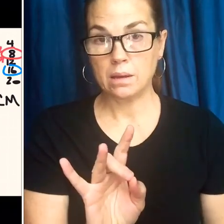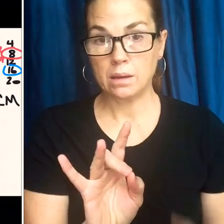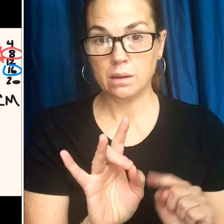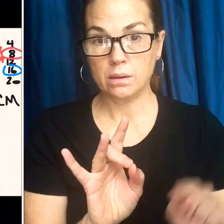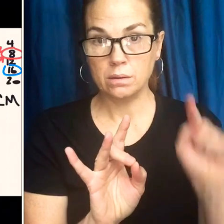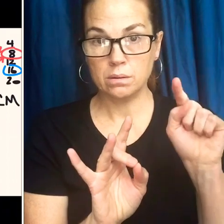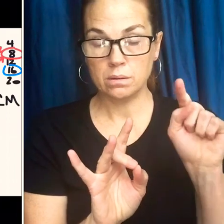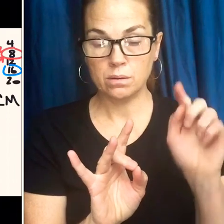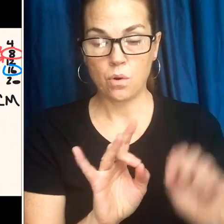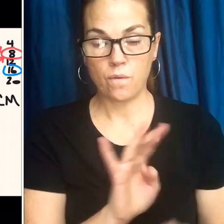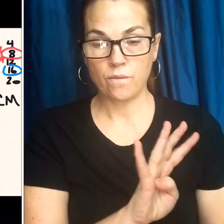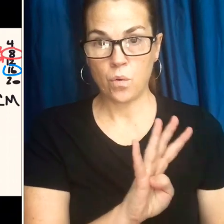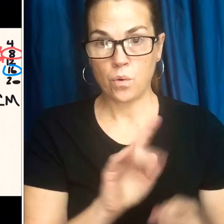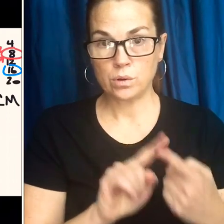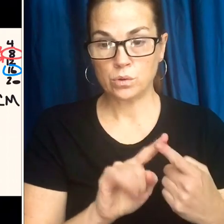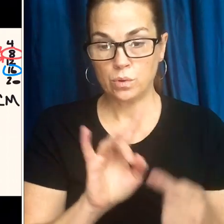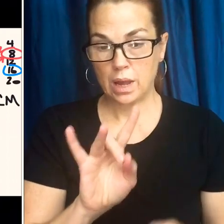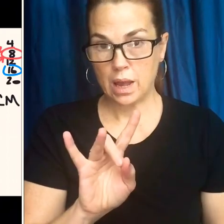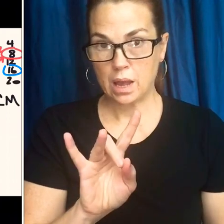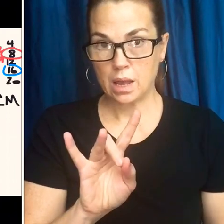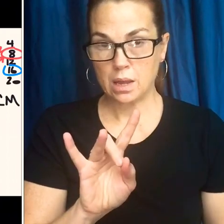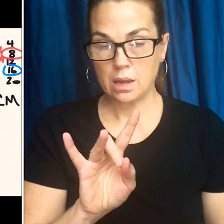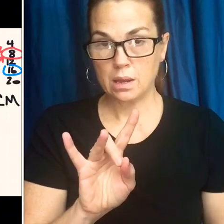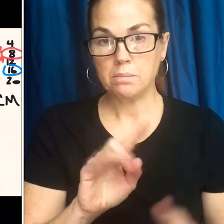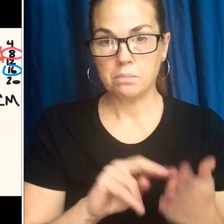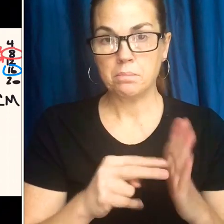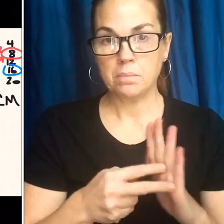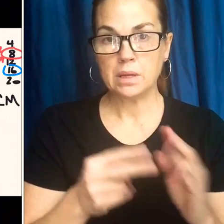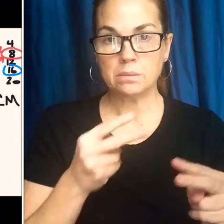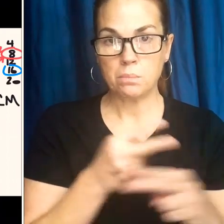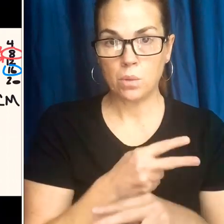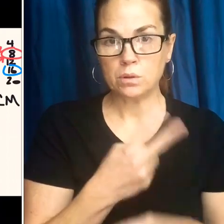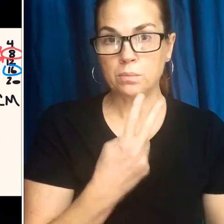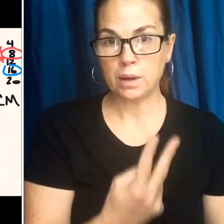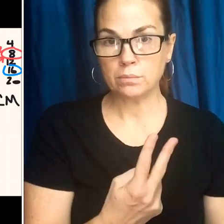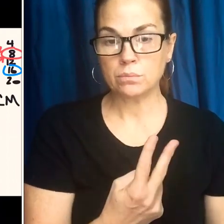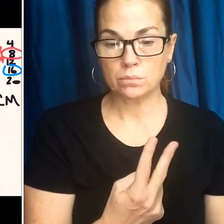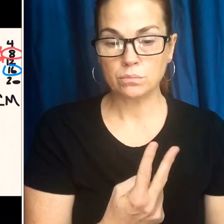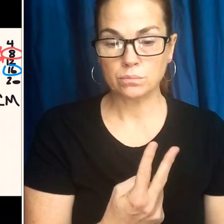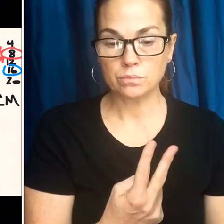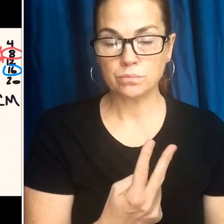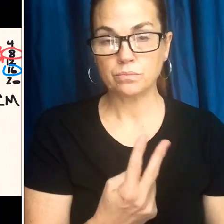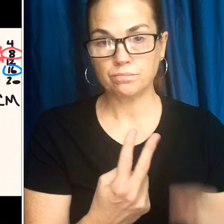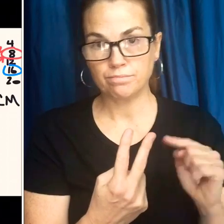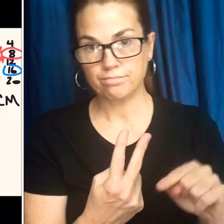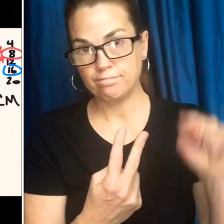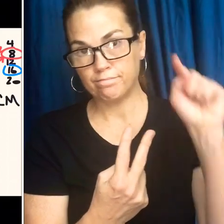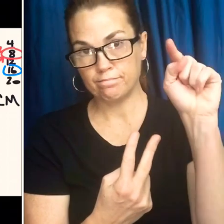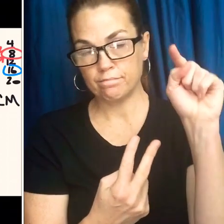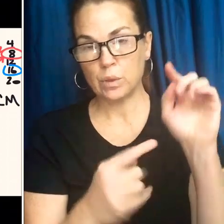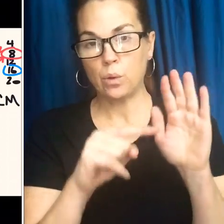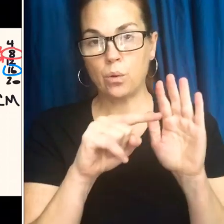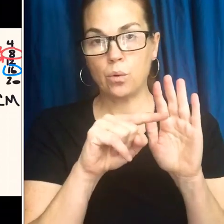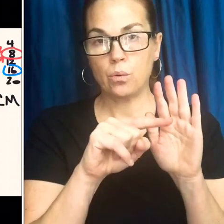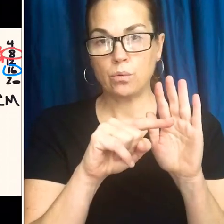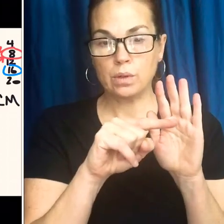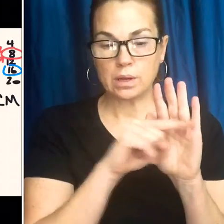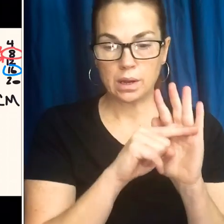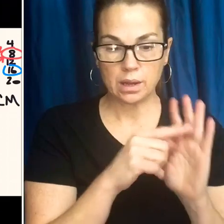to my denominator, I need to do it to my numerator. Negative 3 times 2 is negative 6. So